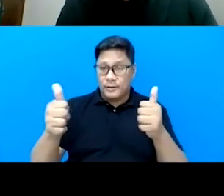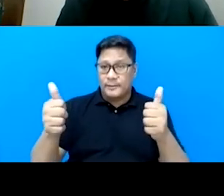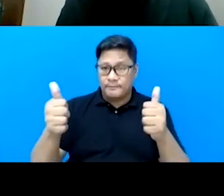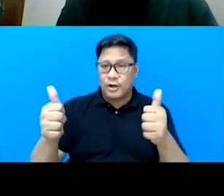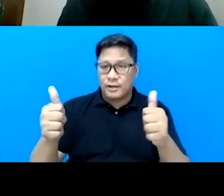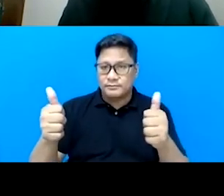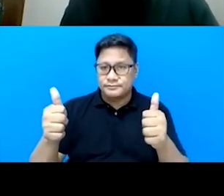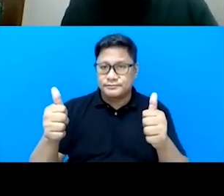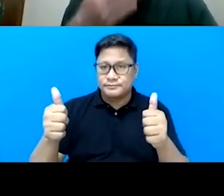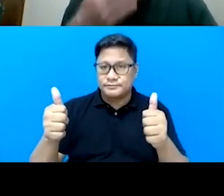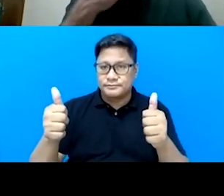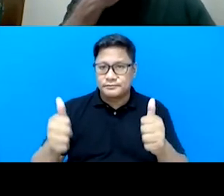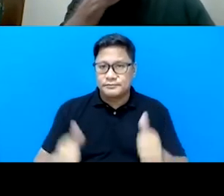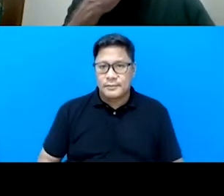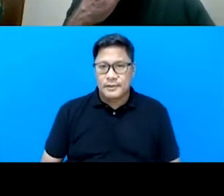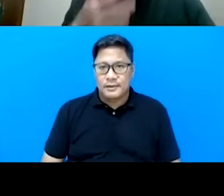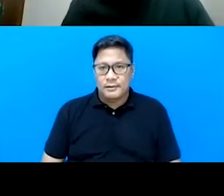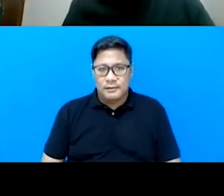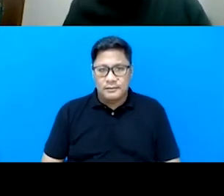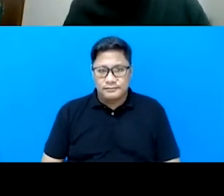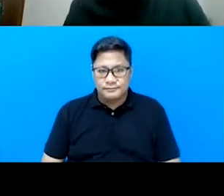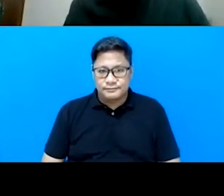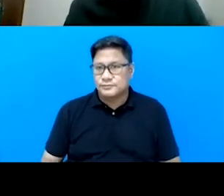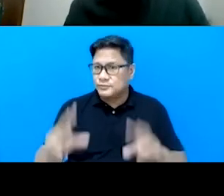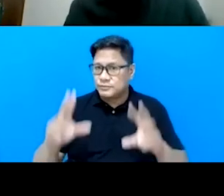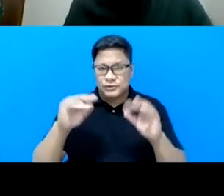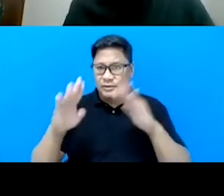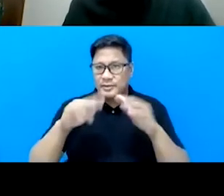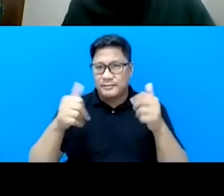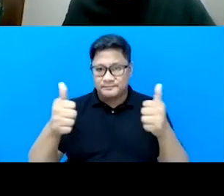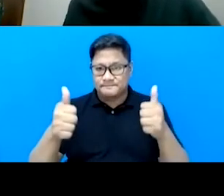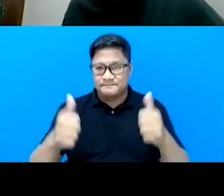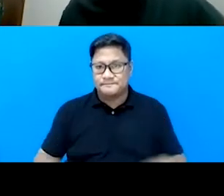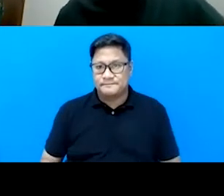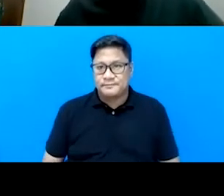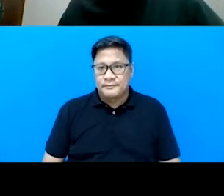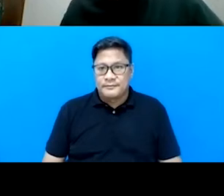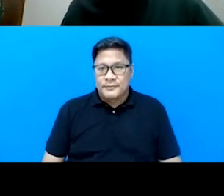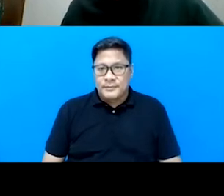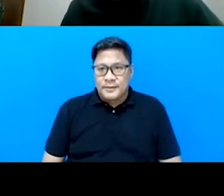that's Okay. what that is. No problem.